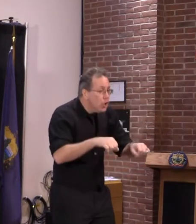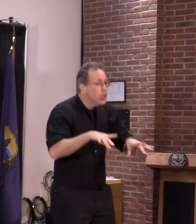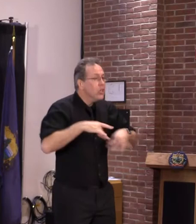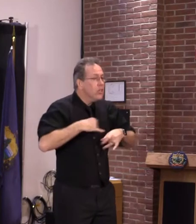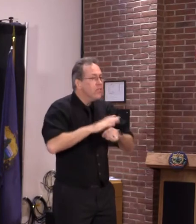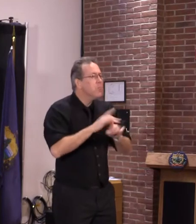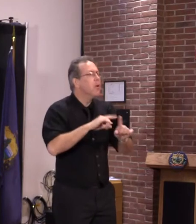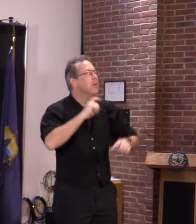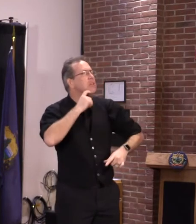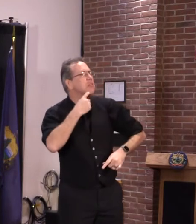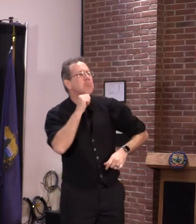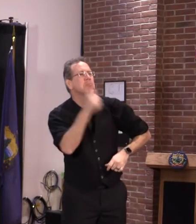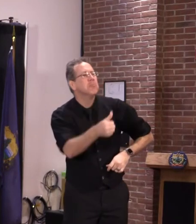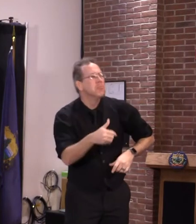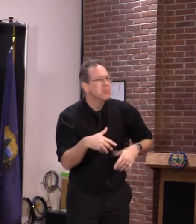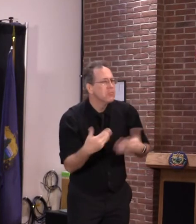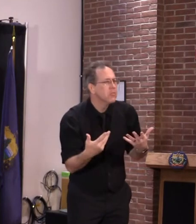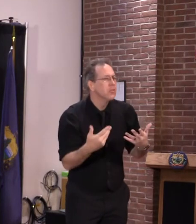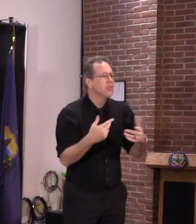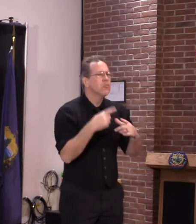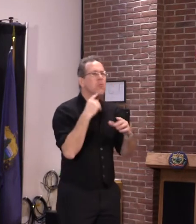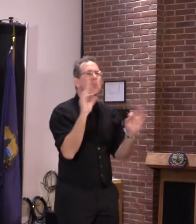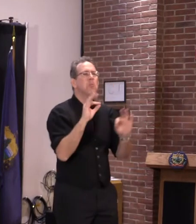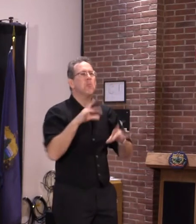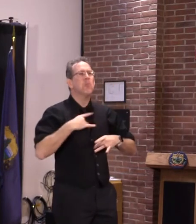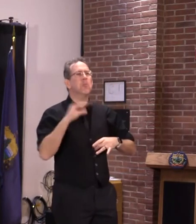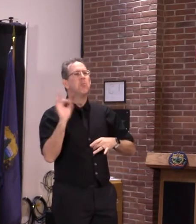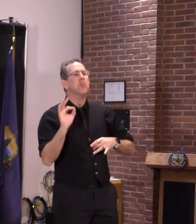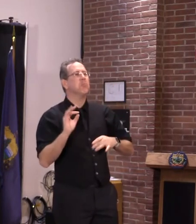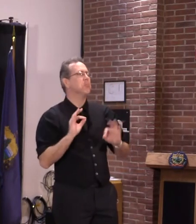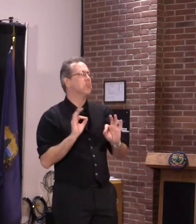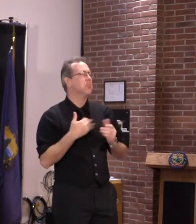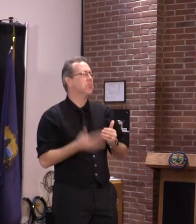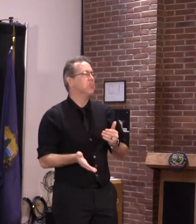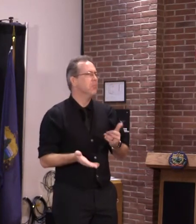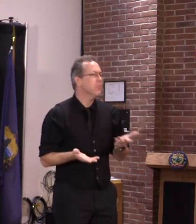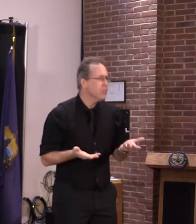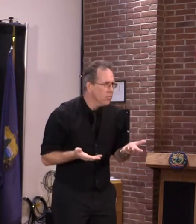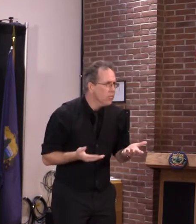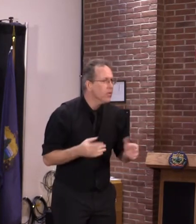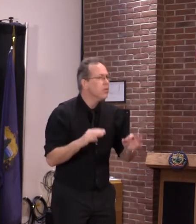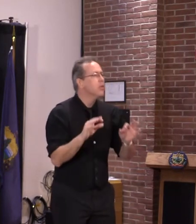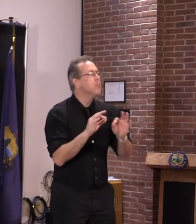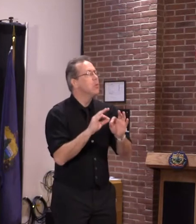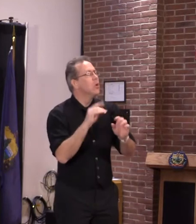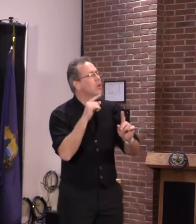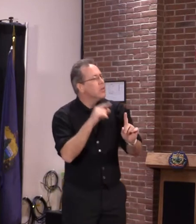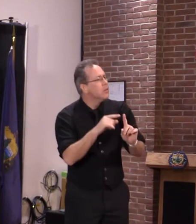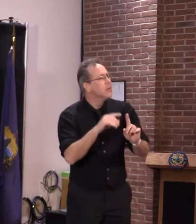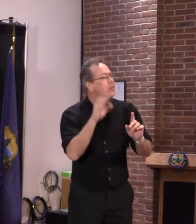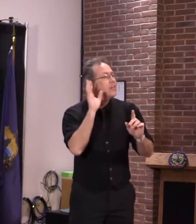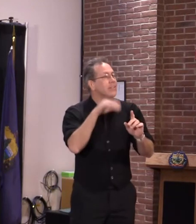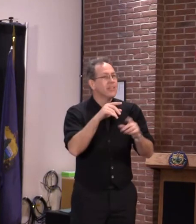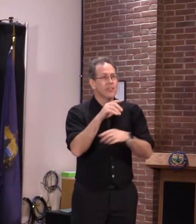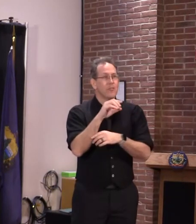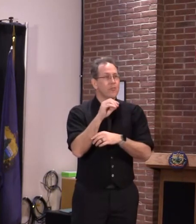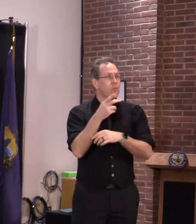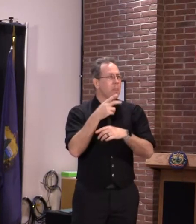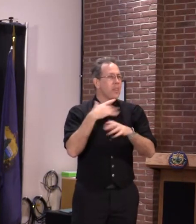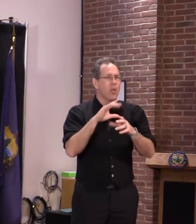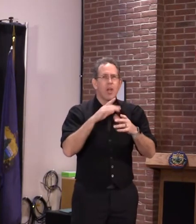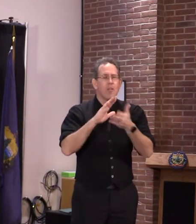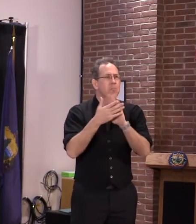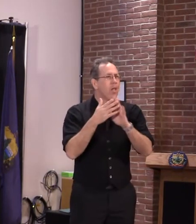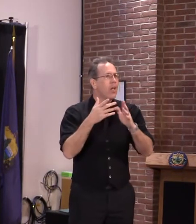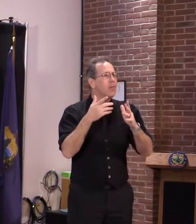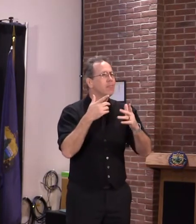mild illness from Omicron. But the most important message is you're not going to be a statistic. You're not going to be in the hospital. You're not